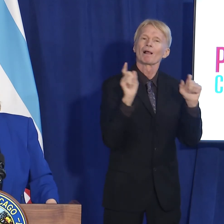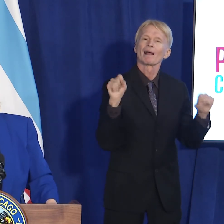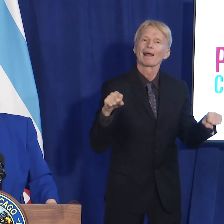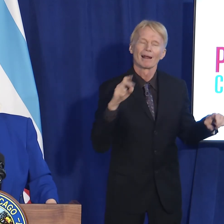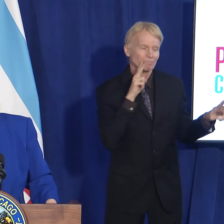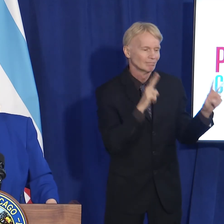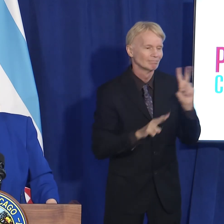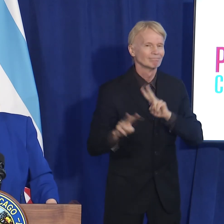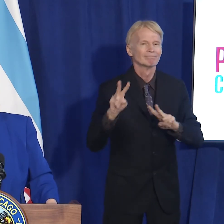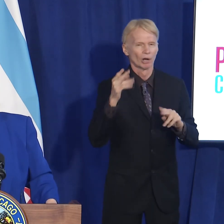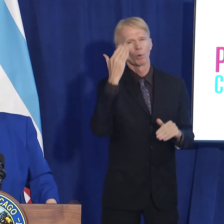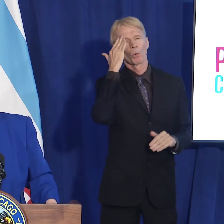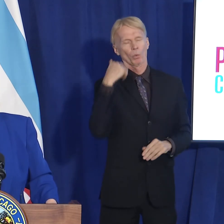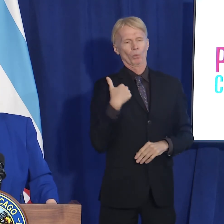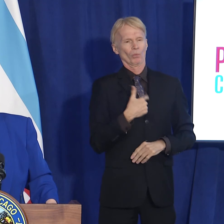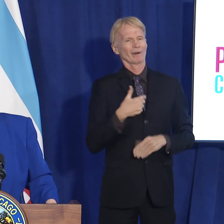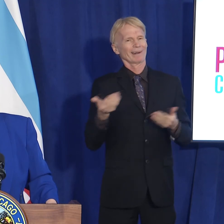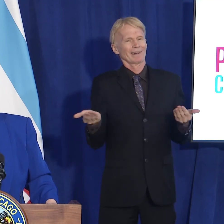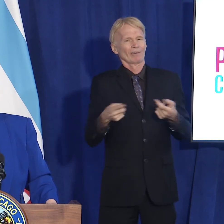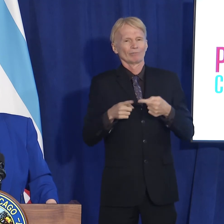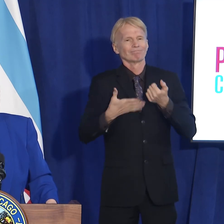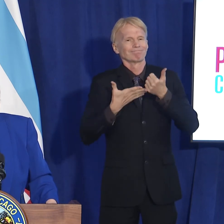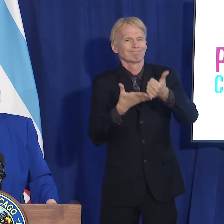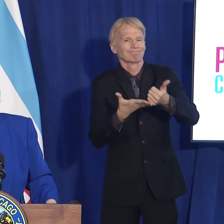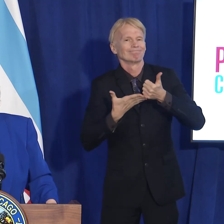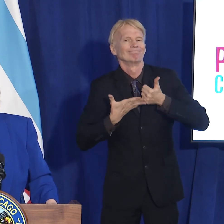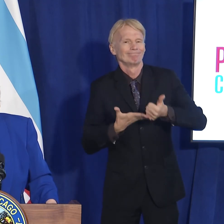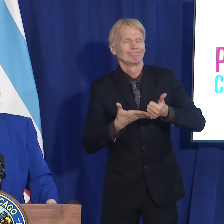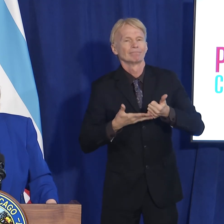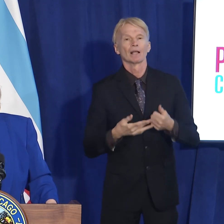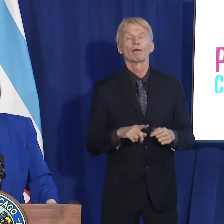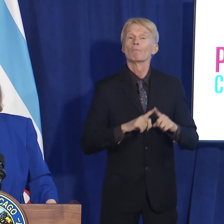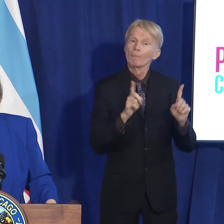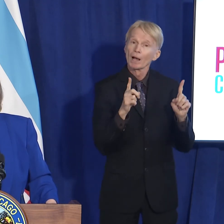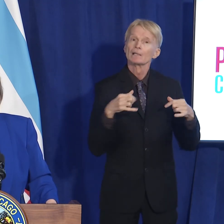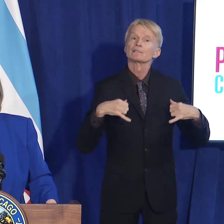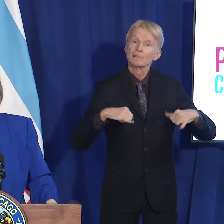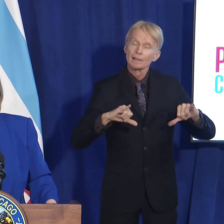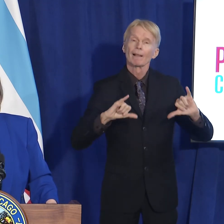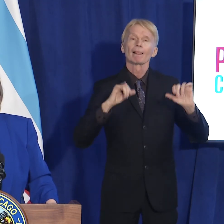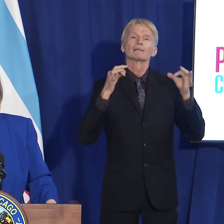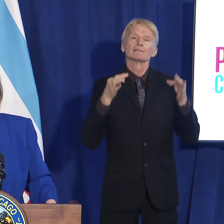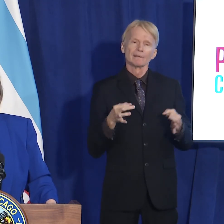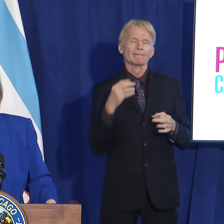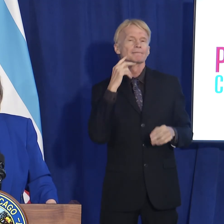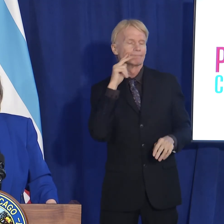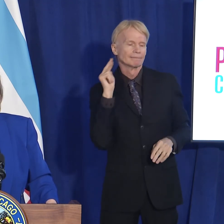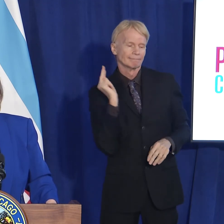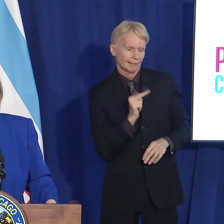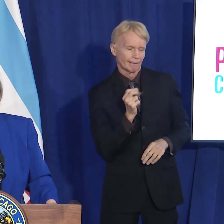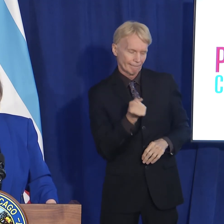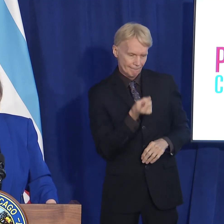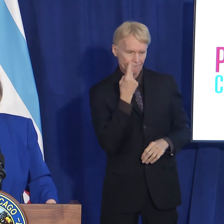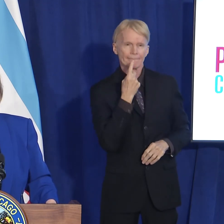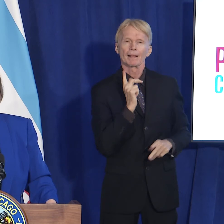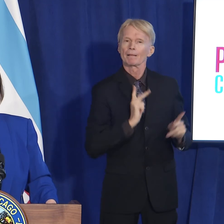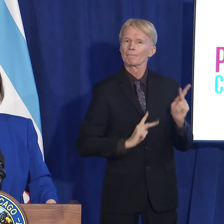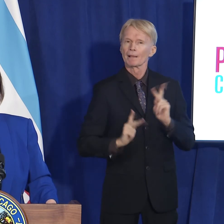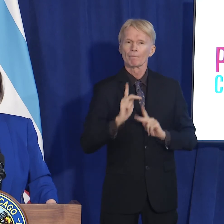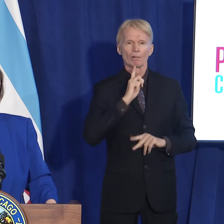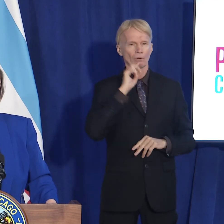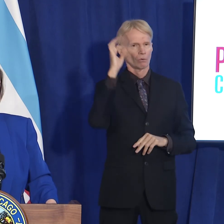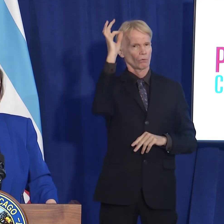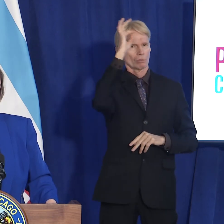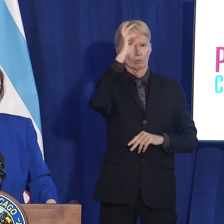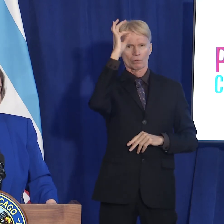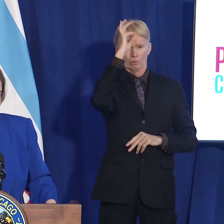are out and about. We have definitely seen that there are still a lot of people out there who don't know